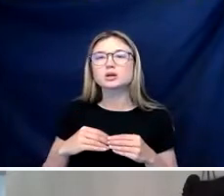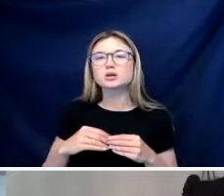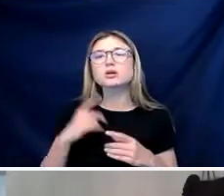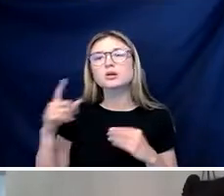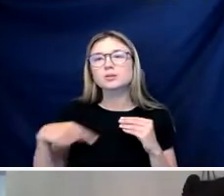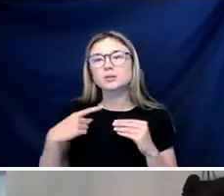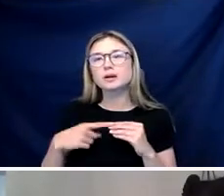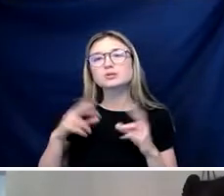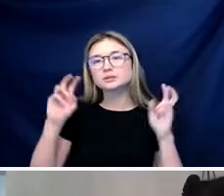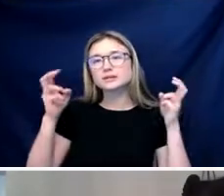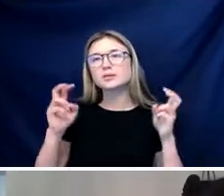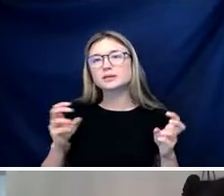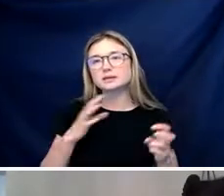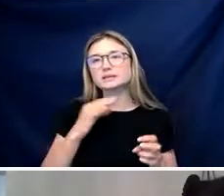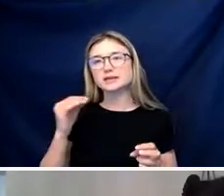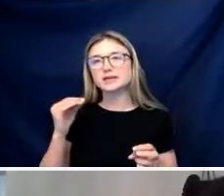topics and presenters.